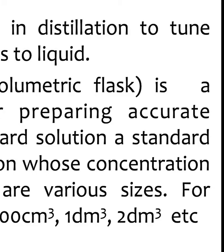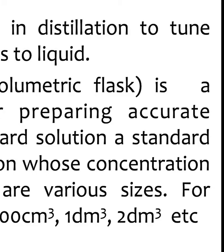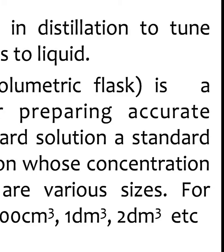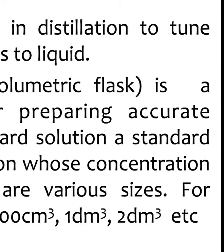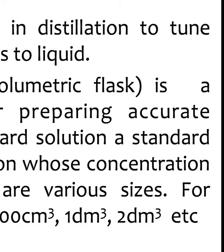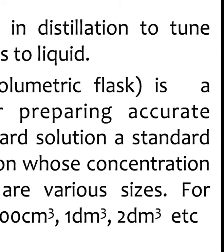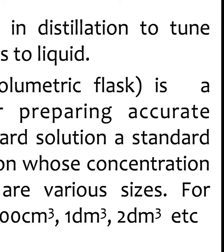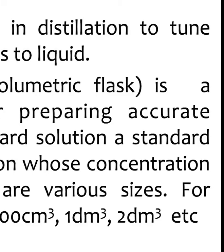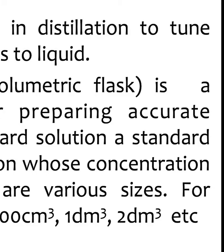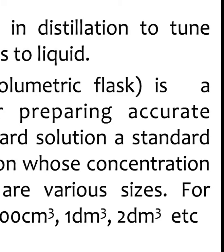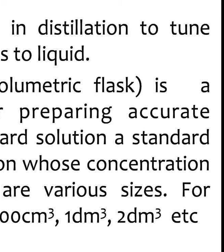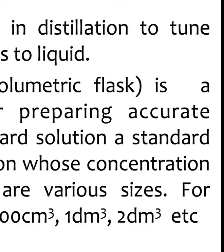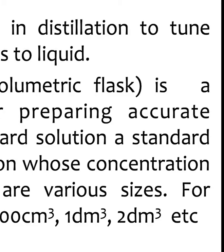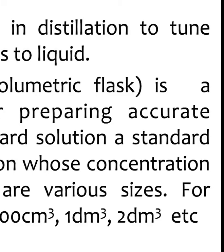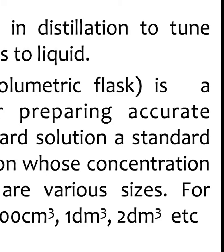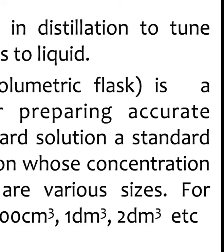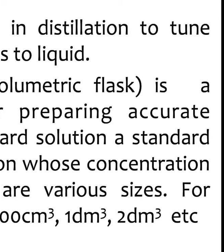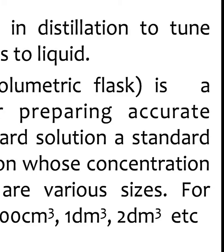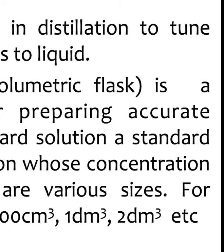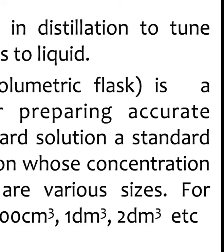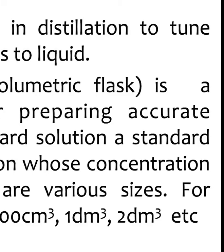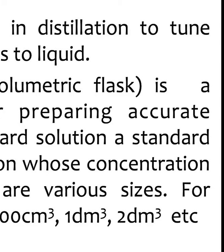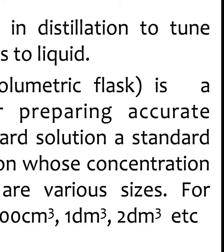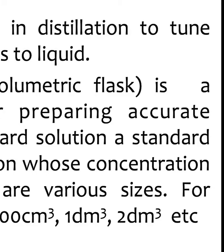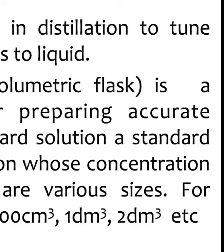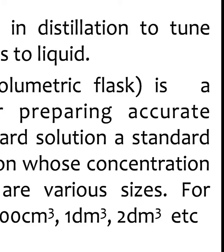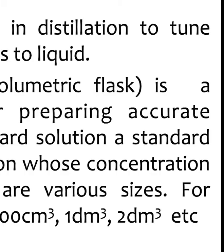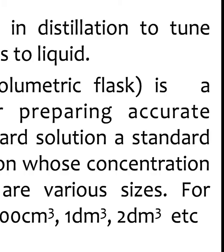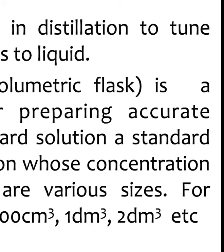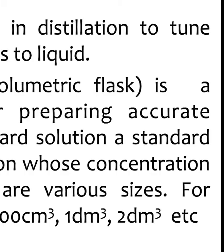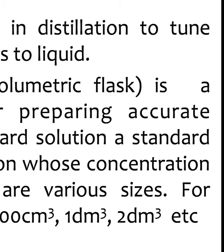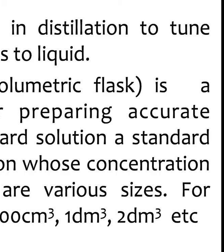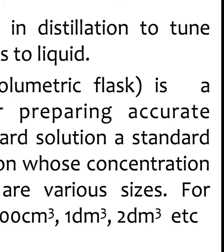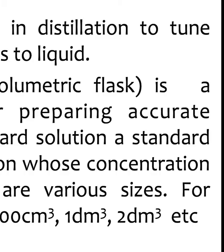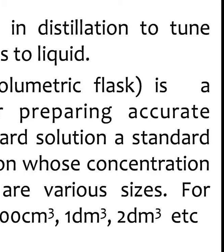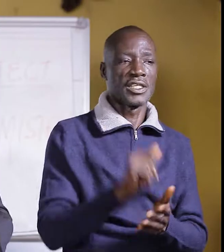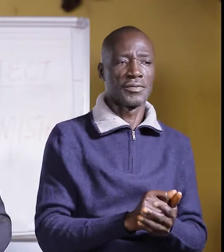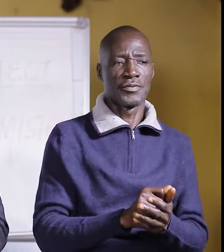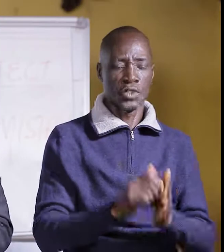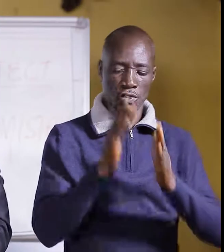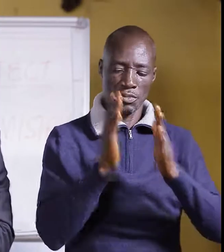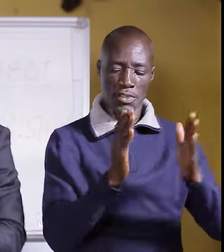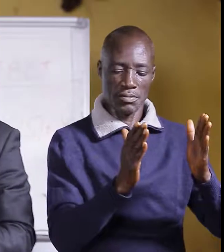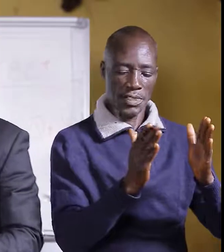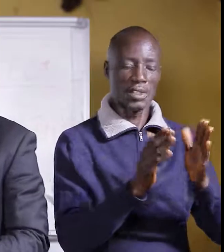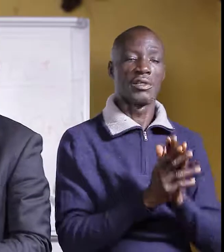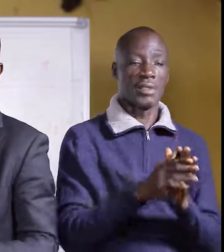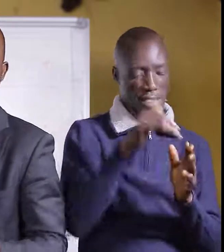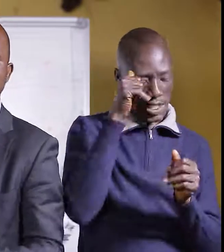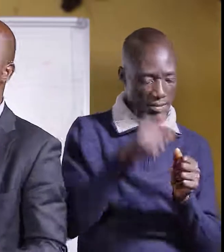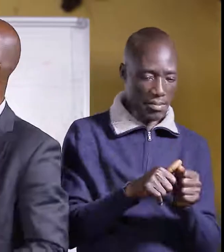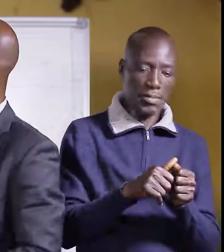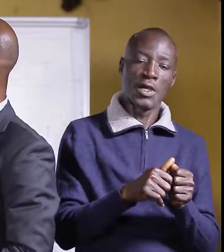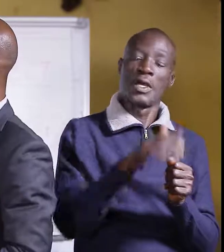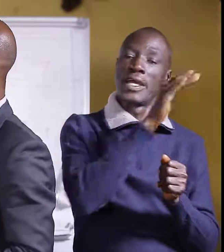distillation. We have the standard volumetric flask, which is used to prepare a standard solution. Remember, in my previous class, I've told you that